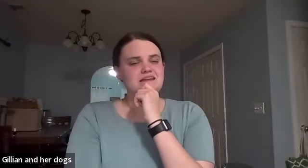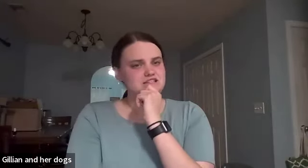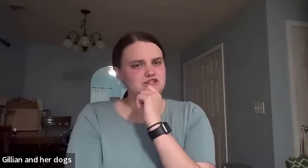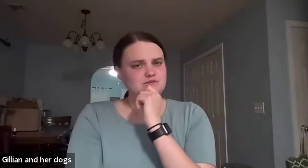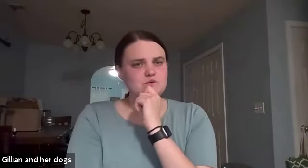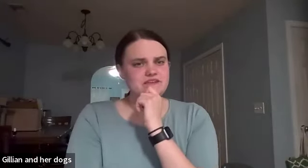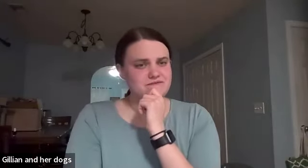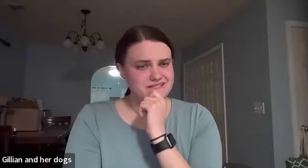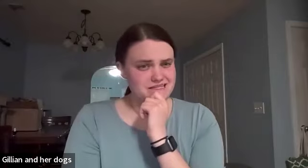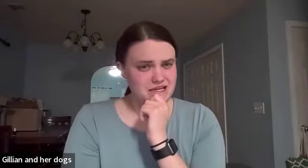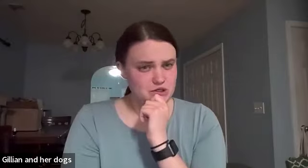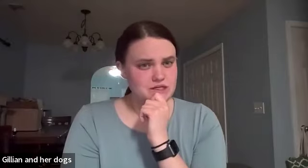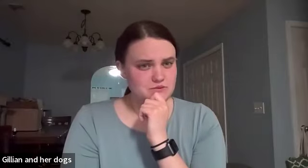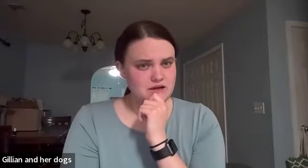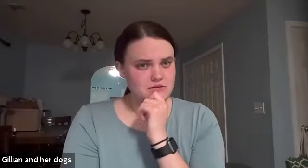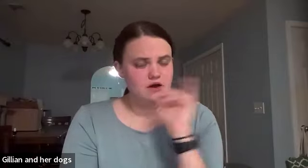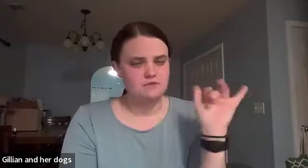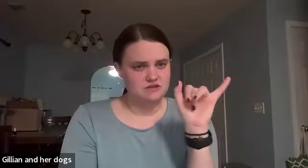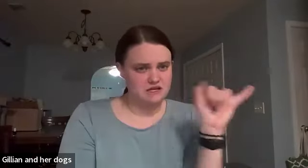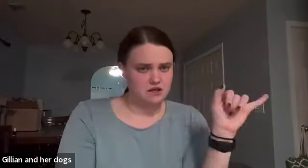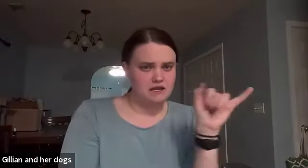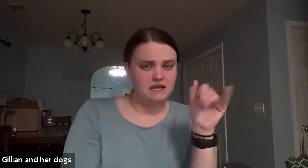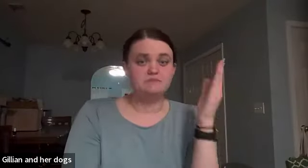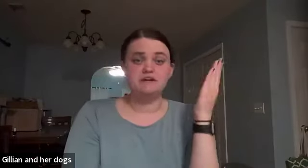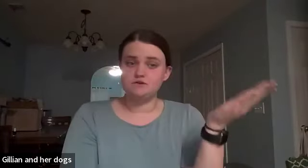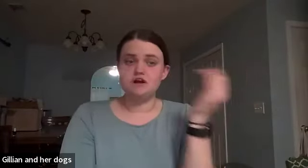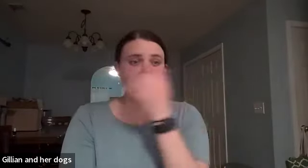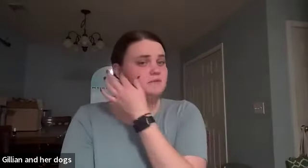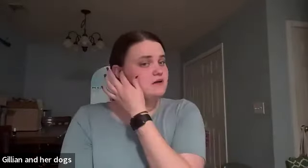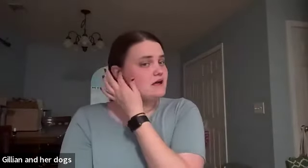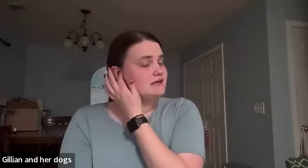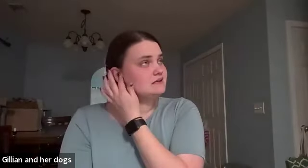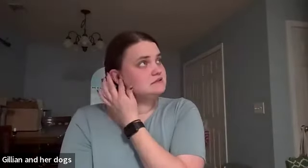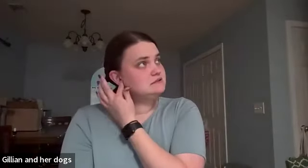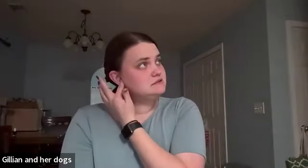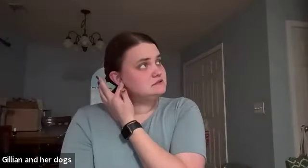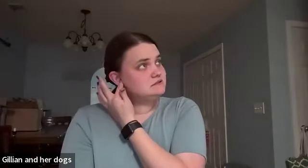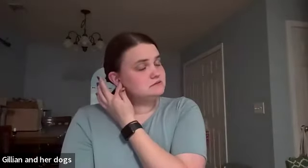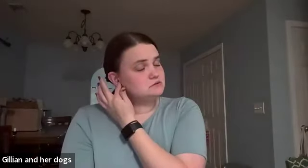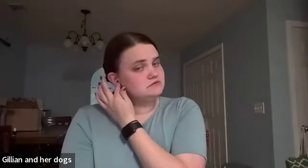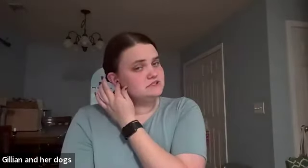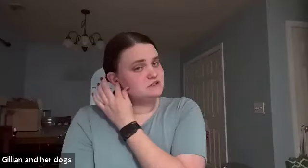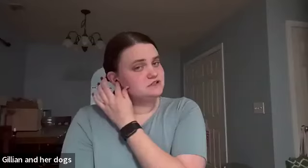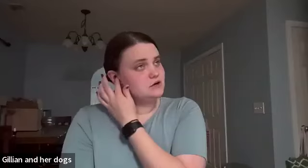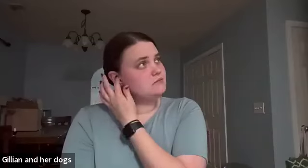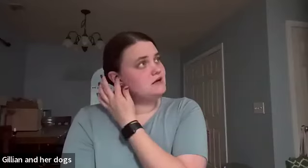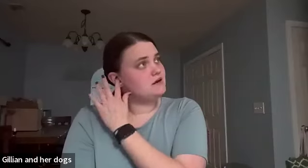It is used more with the investigator as well. Those kind of go hand in hand. But if you were talking about like, oh, this is going to show my